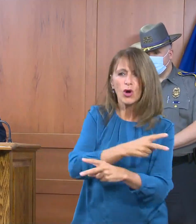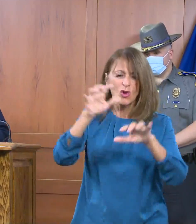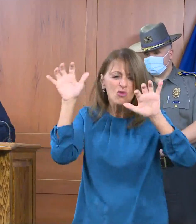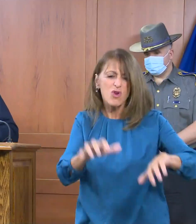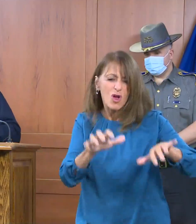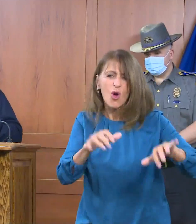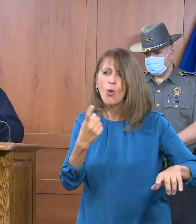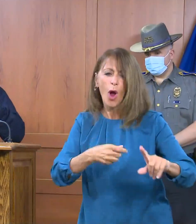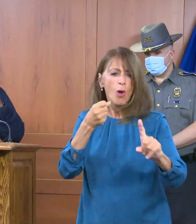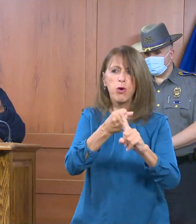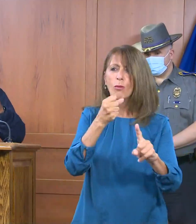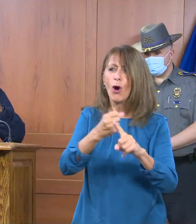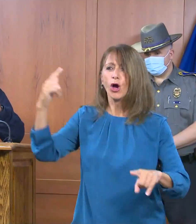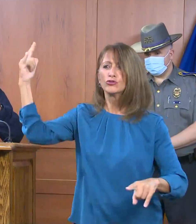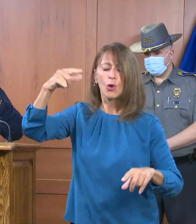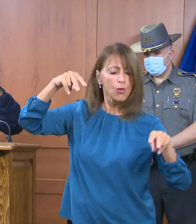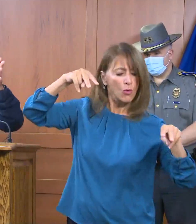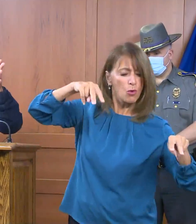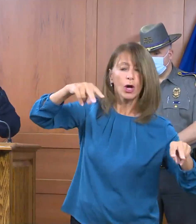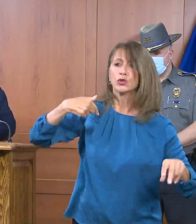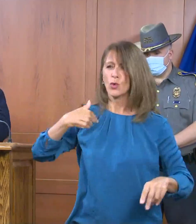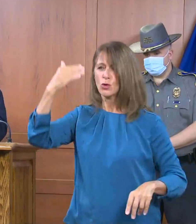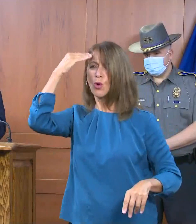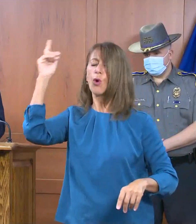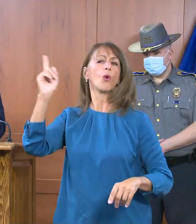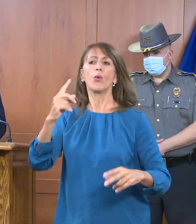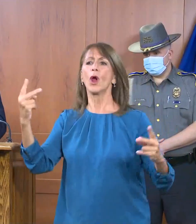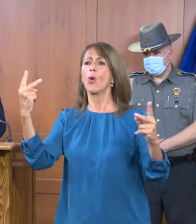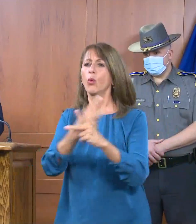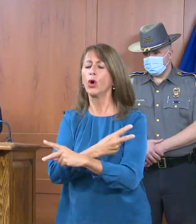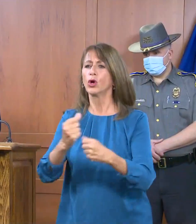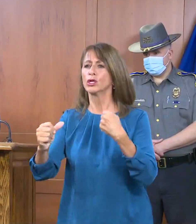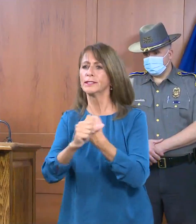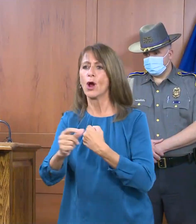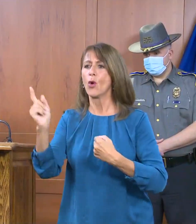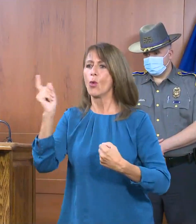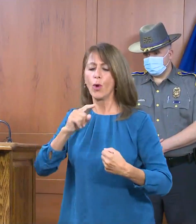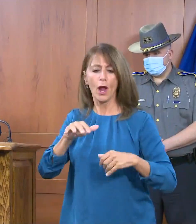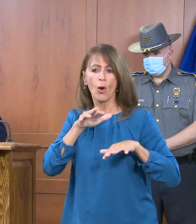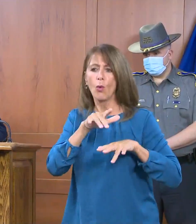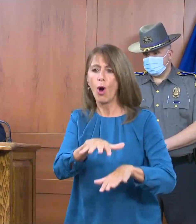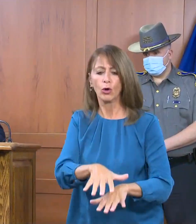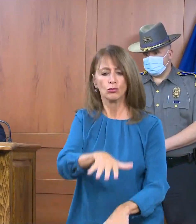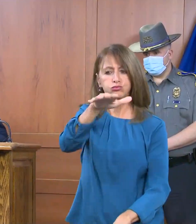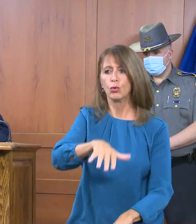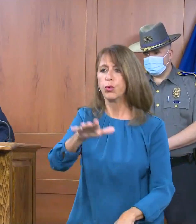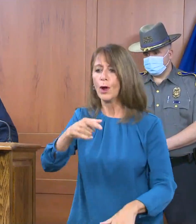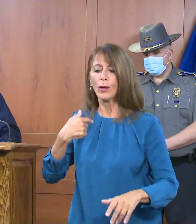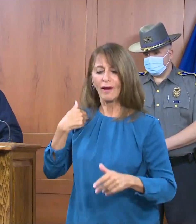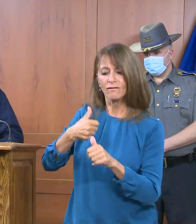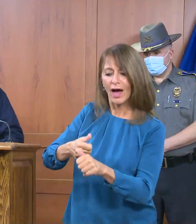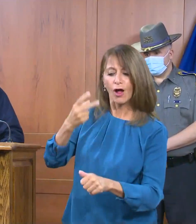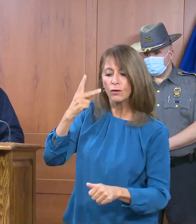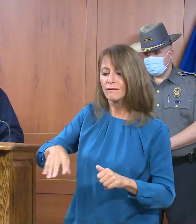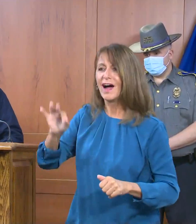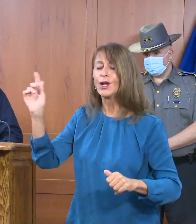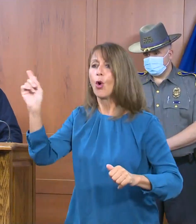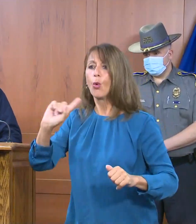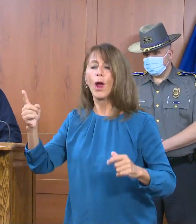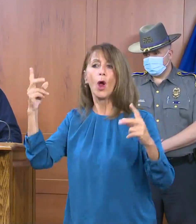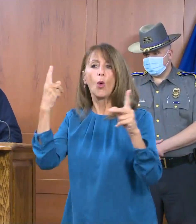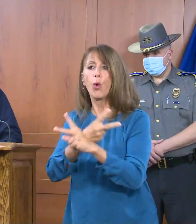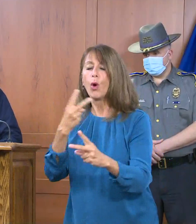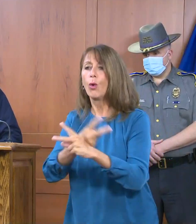rainfalls are. So we can track that in terms of where they'll stream into the rivers and what parts of the rivers are most likely, you know, to